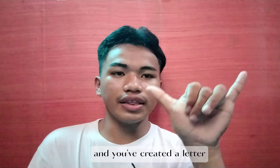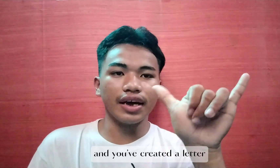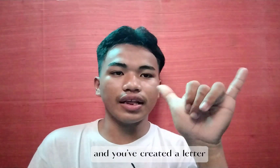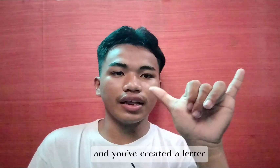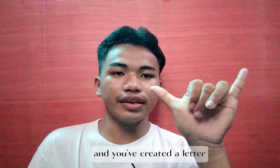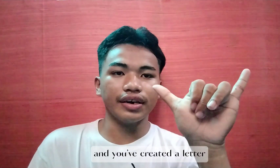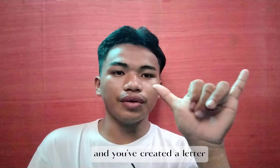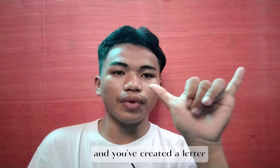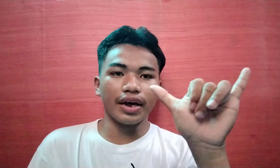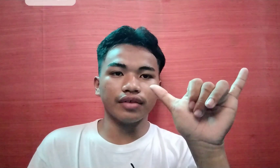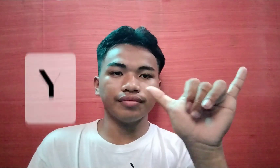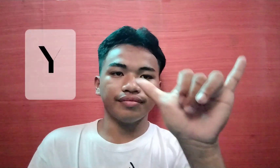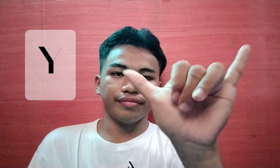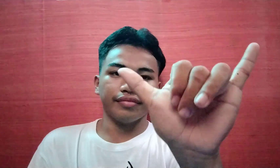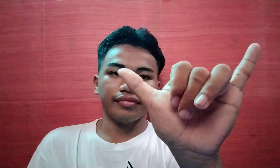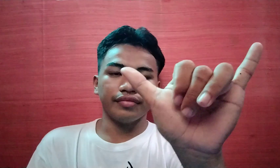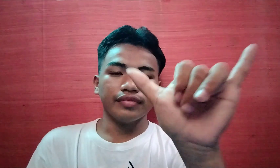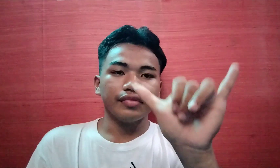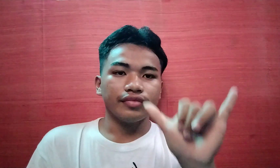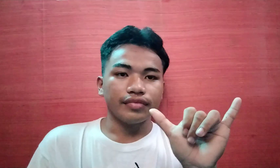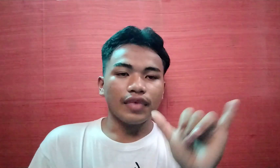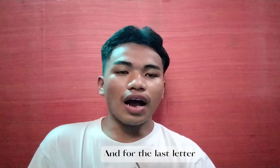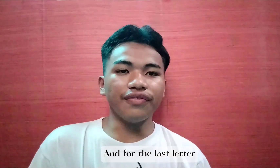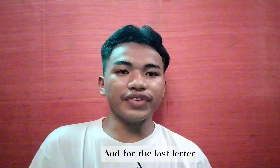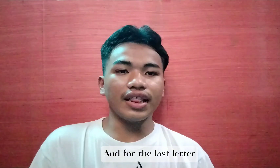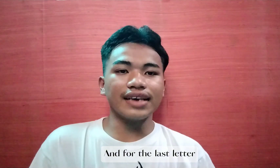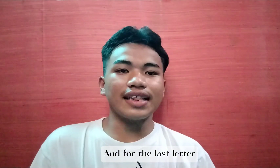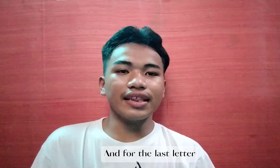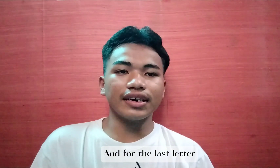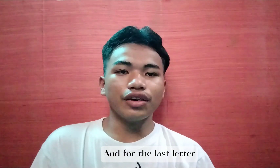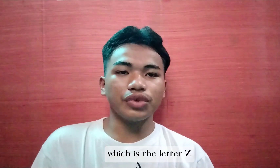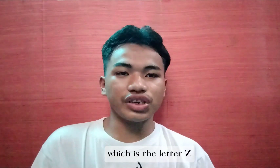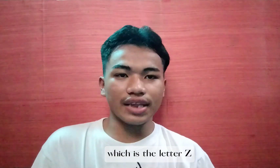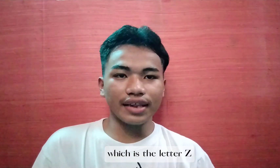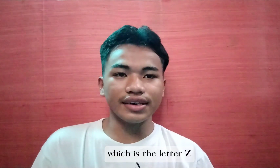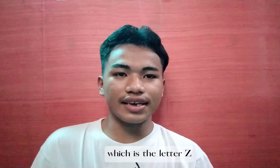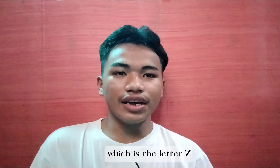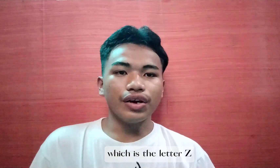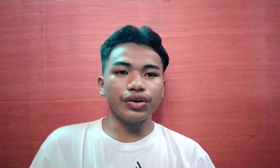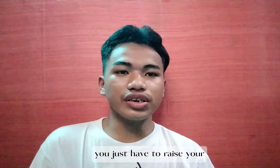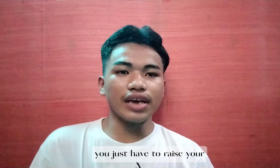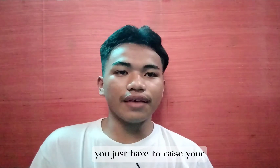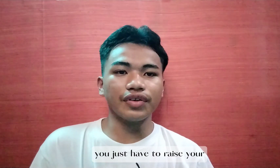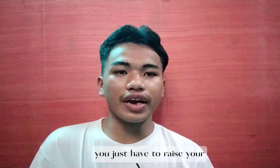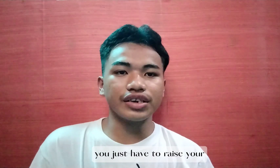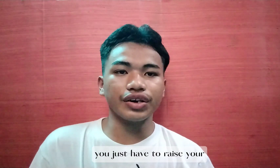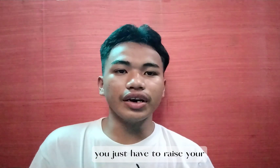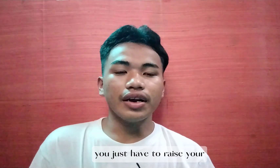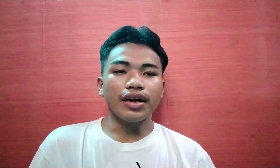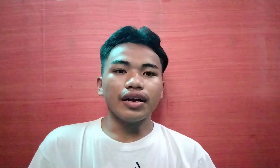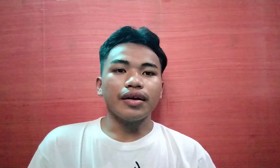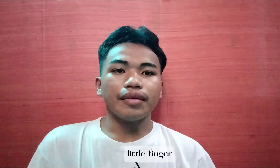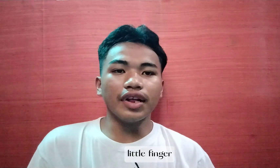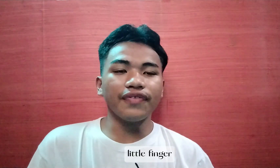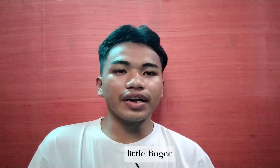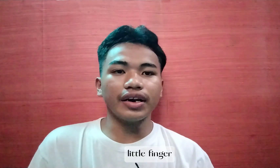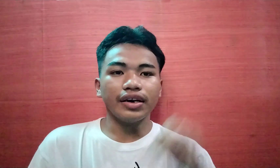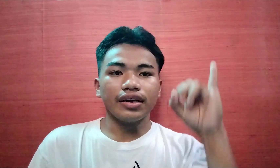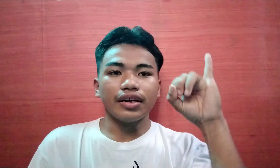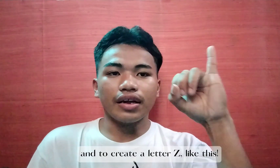created a letter Y. And for the last letter, which is the letter Z, you just have to raise your little finger